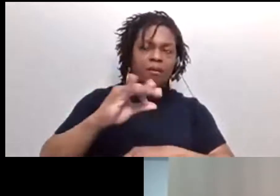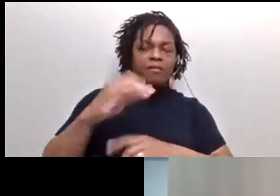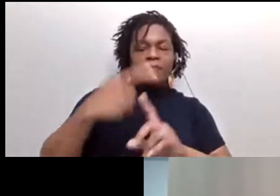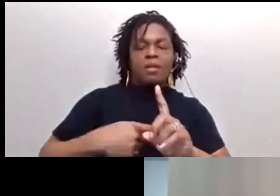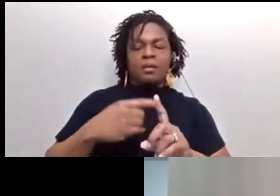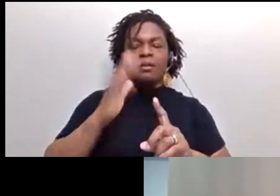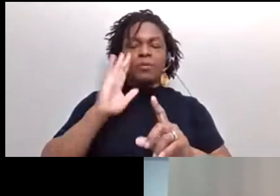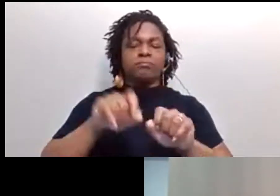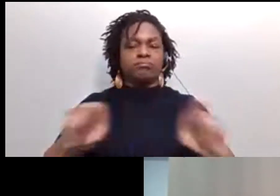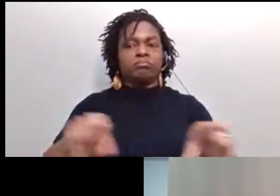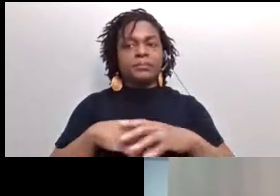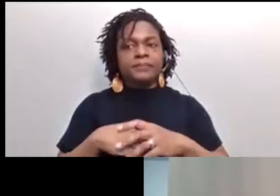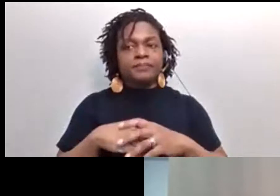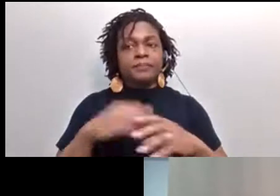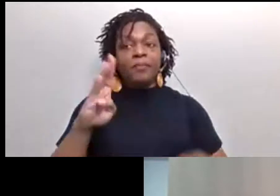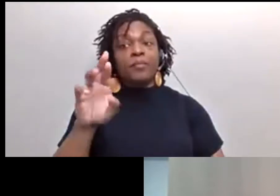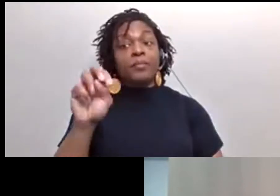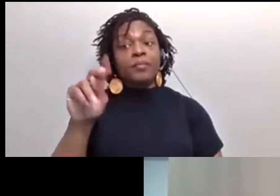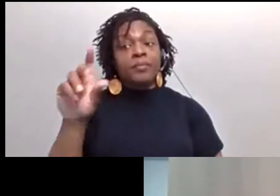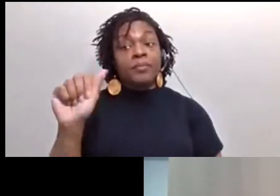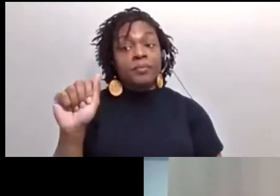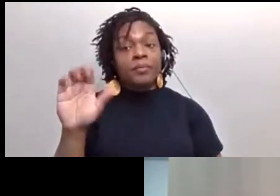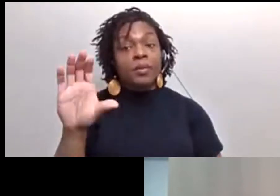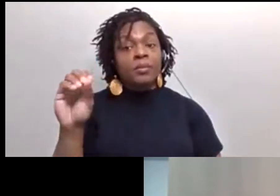Brenda Cosi has her hand raised.